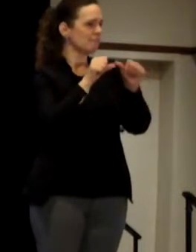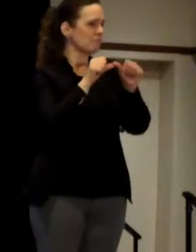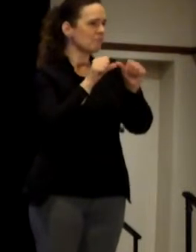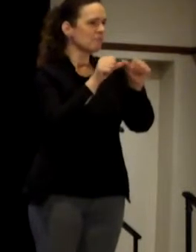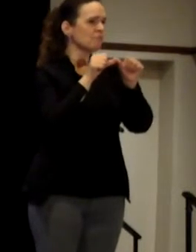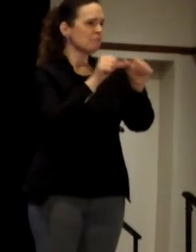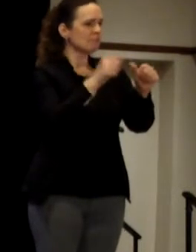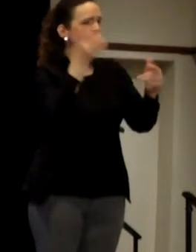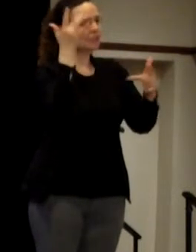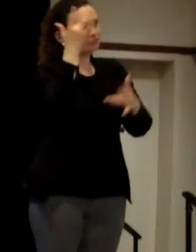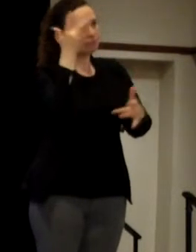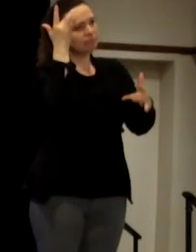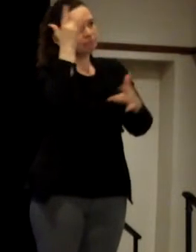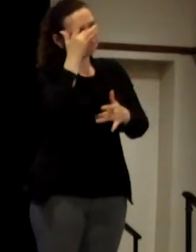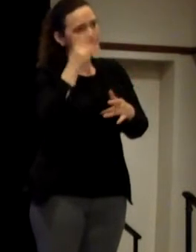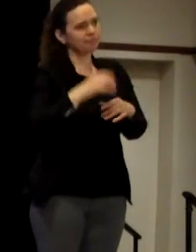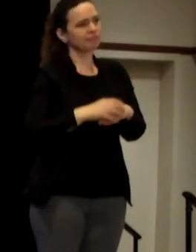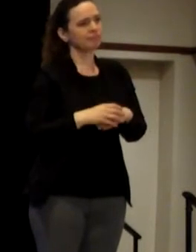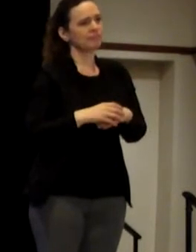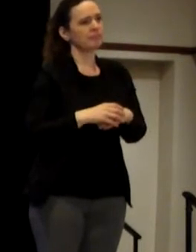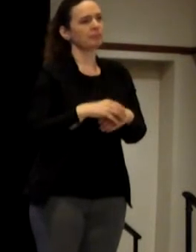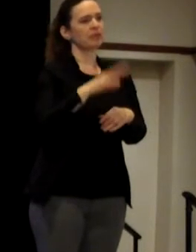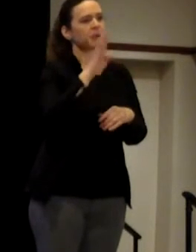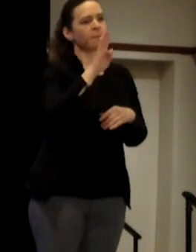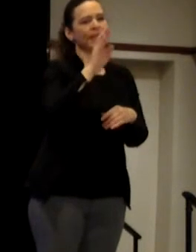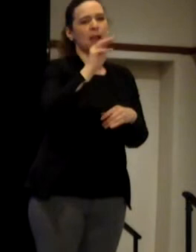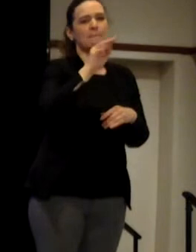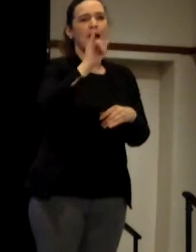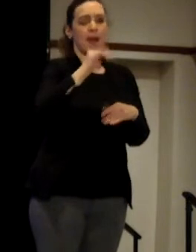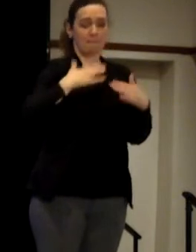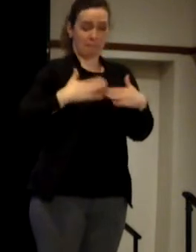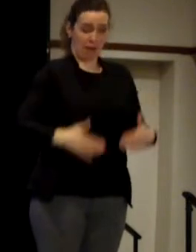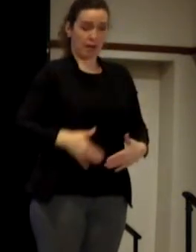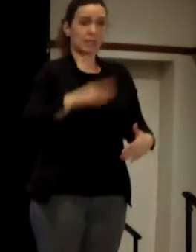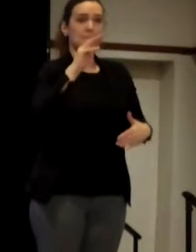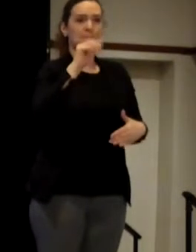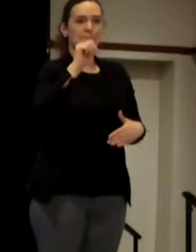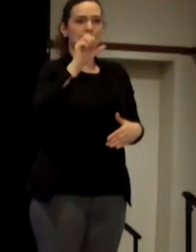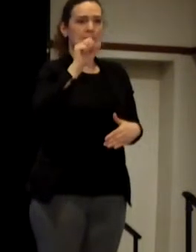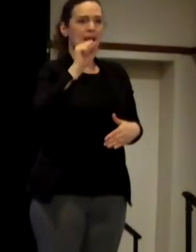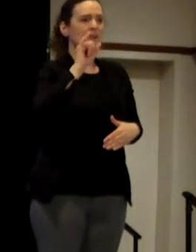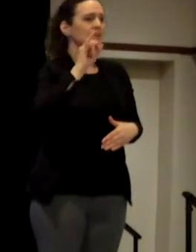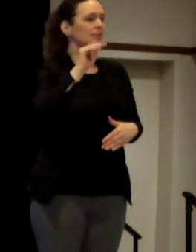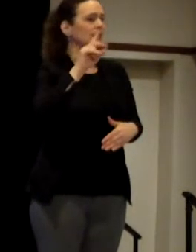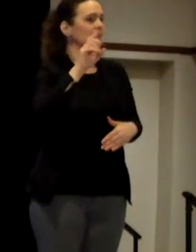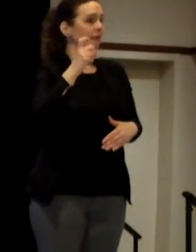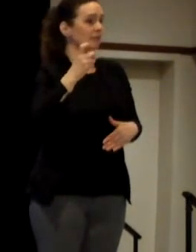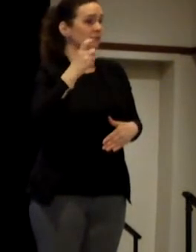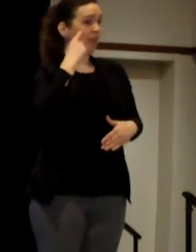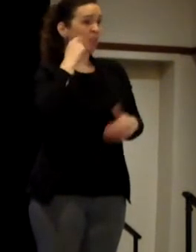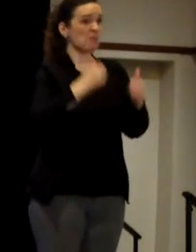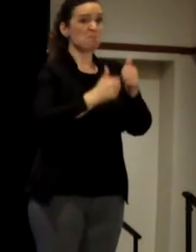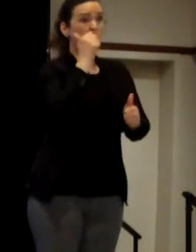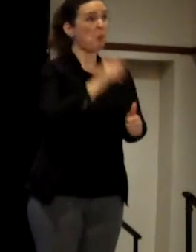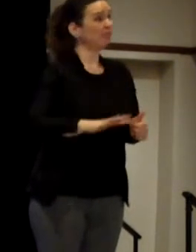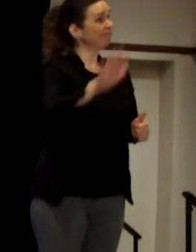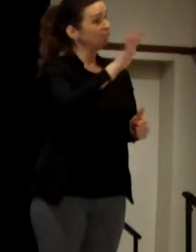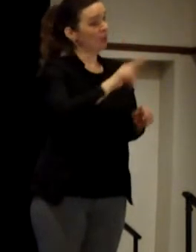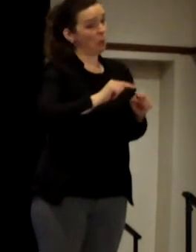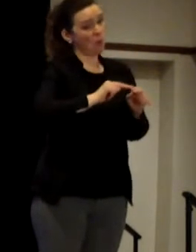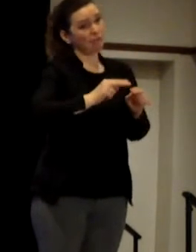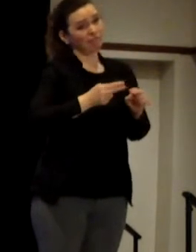mass index. Is that what am I right there? So most people, I think, qualify for that. So if you want to look into the BMI, if